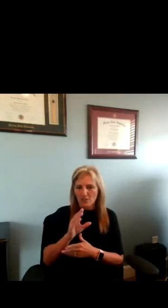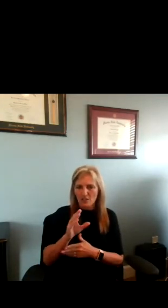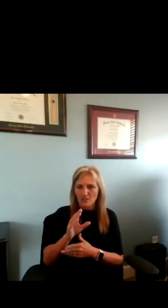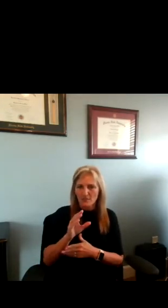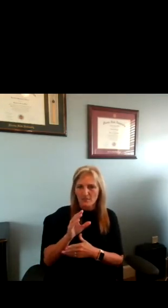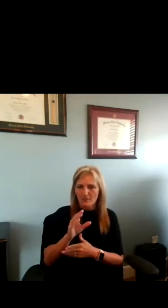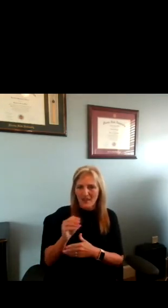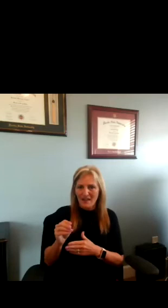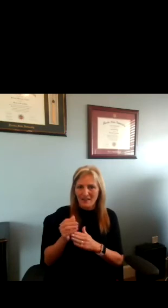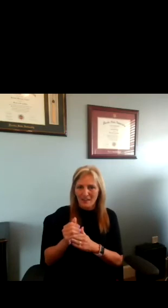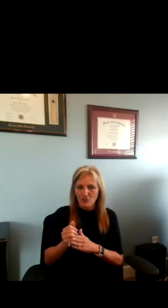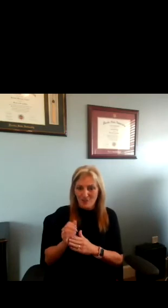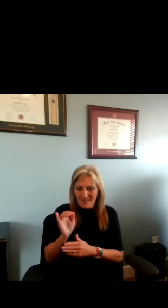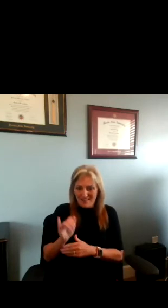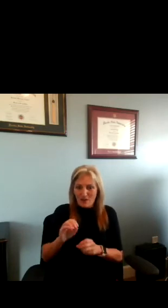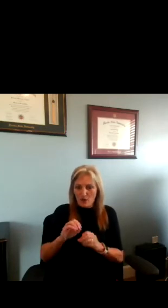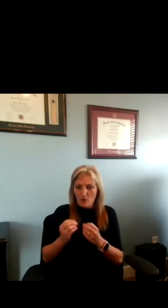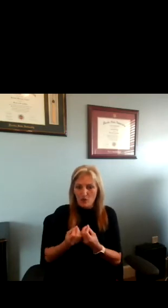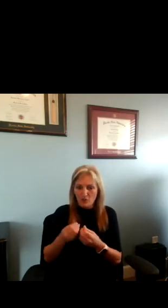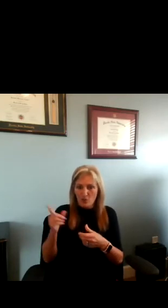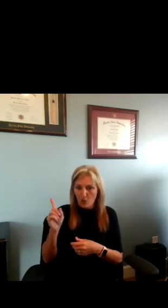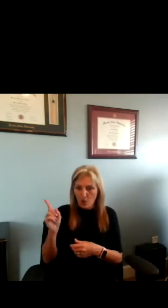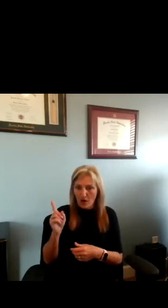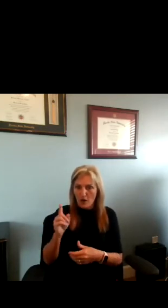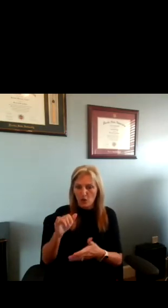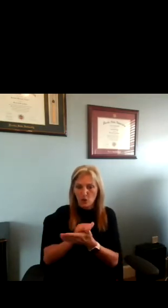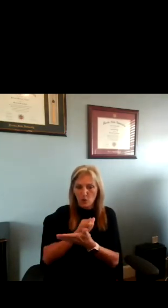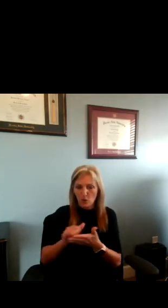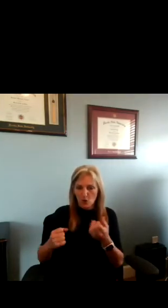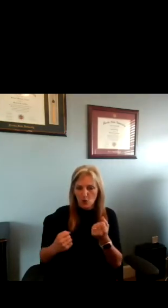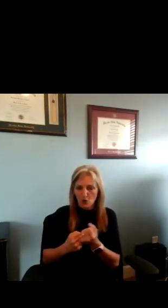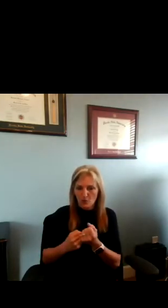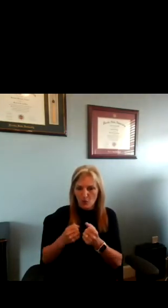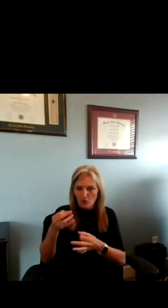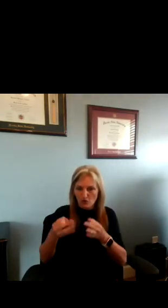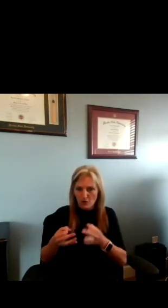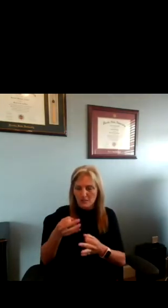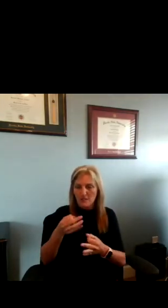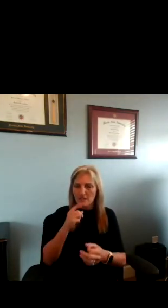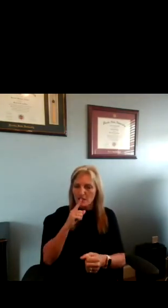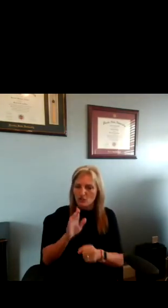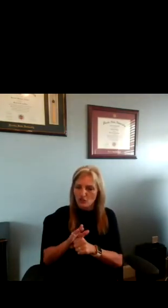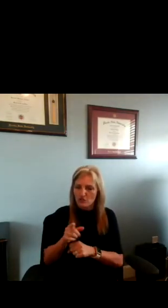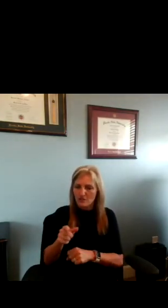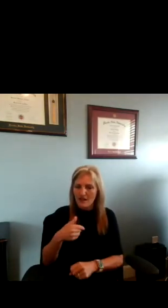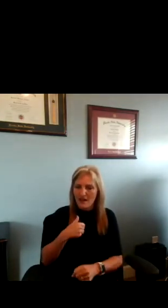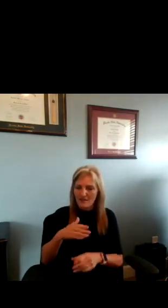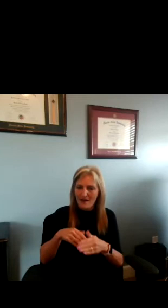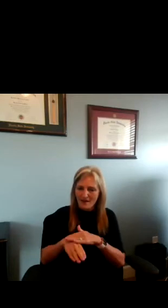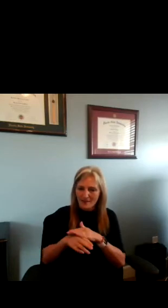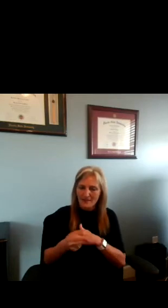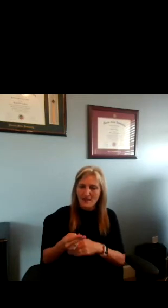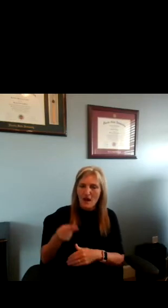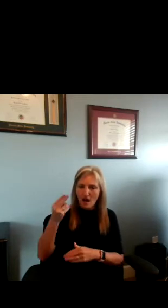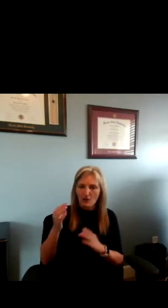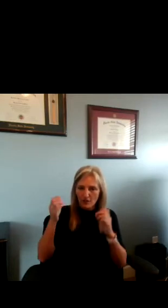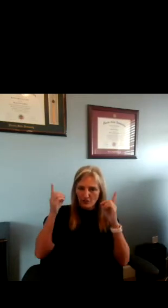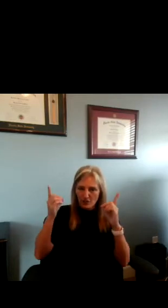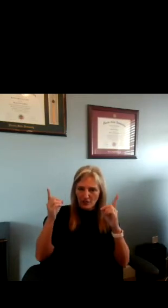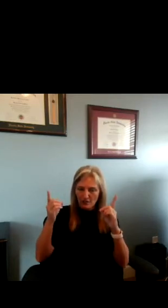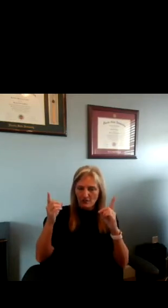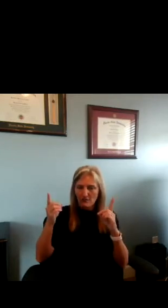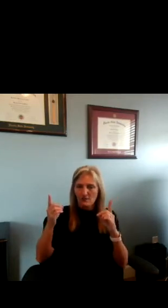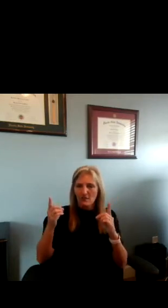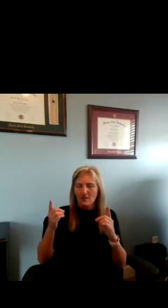an organization in New York that supports justice-involved women and ensures that they have access to higher education. It is